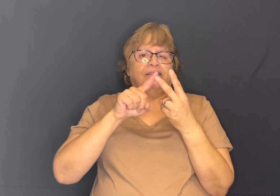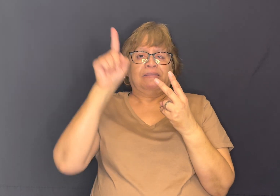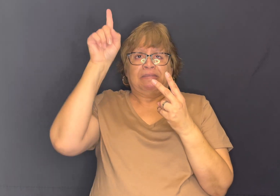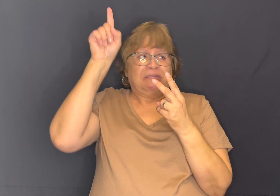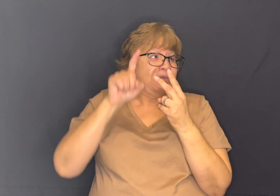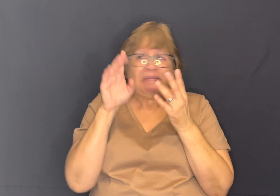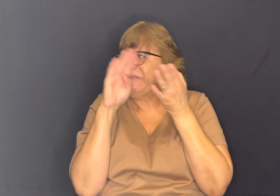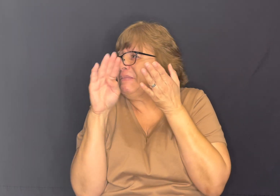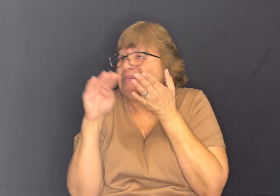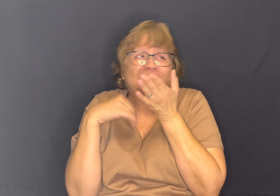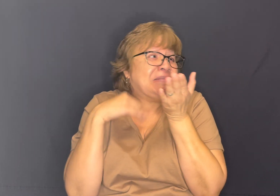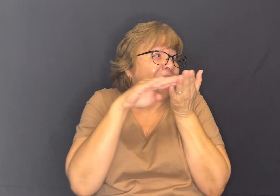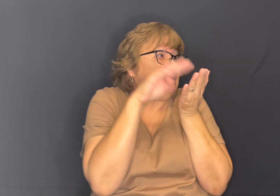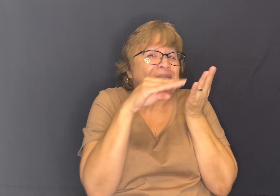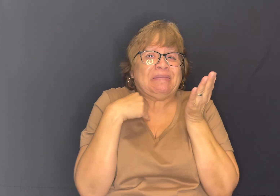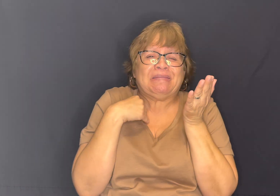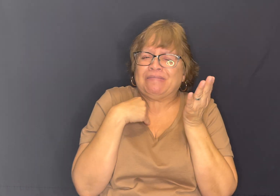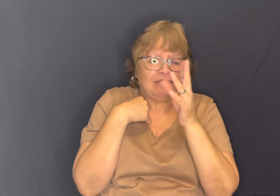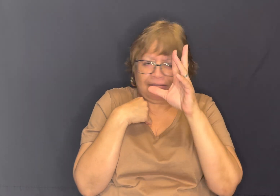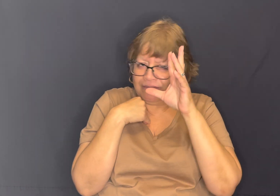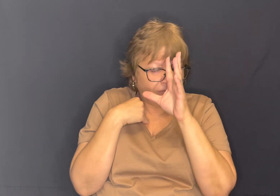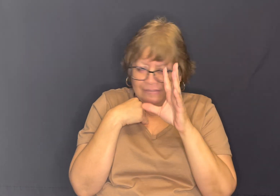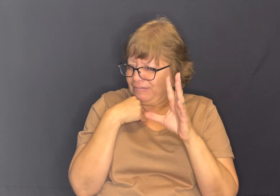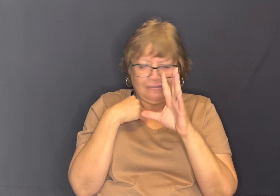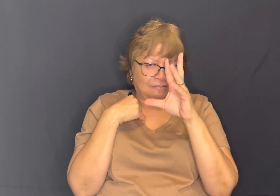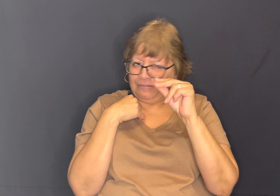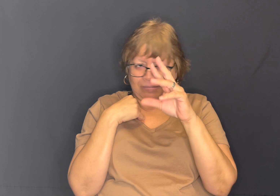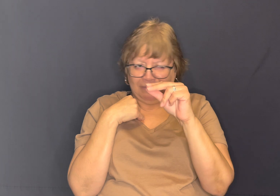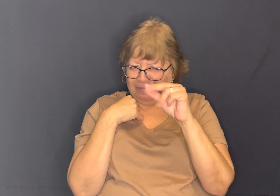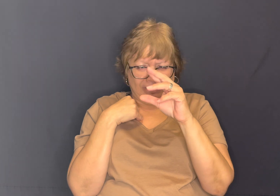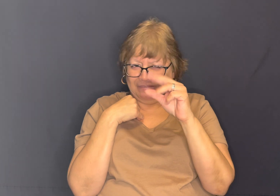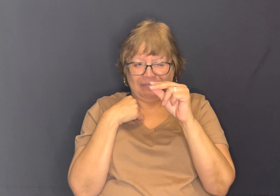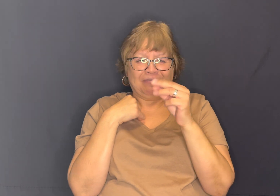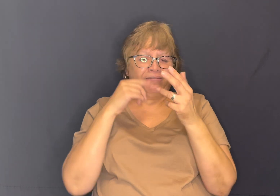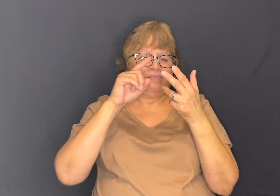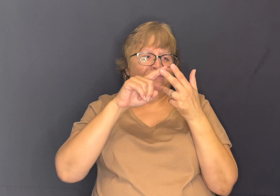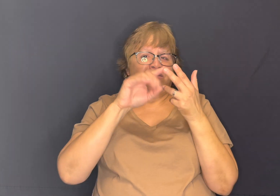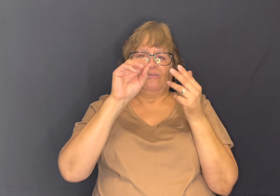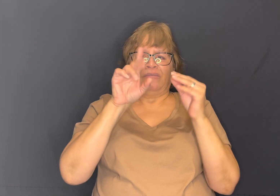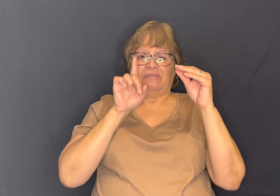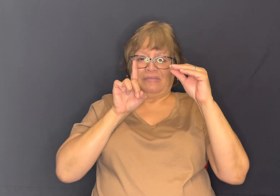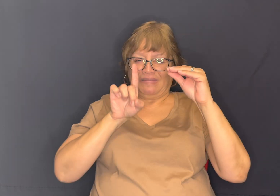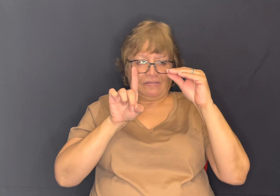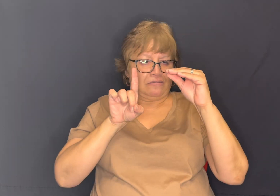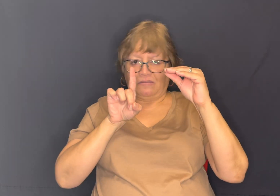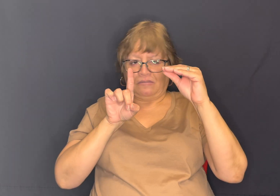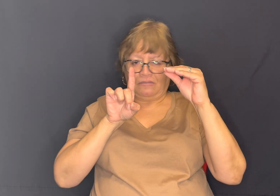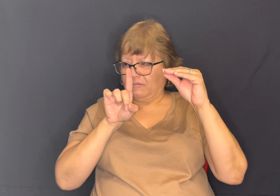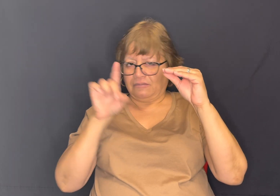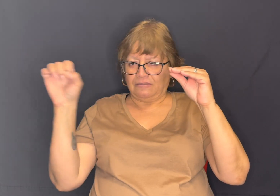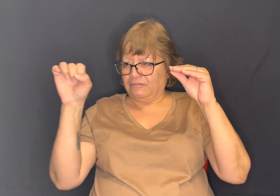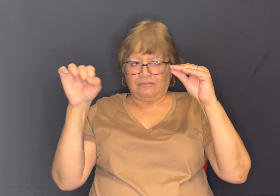Nope, that's not how you do it. You know, going through and being a distraction by saying, excuse me,